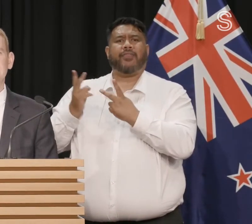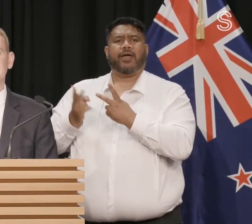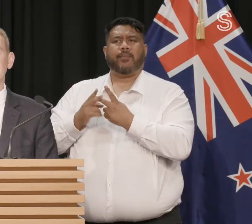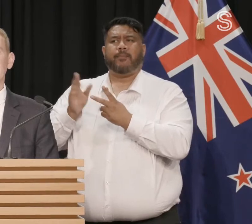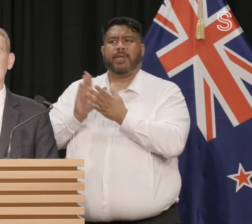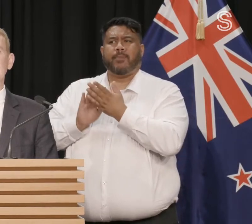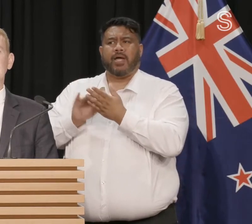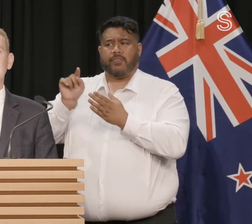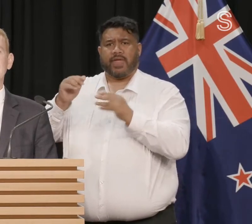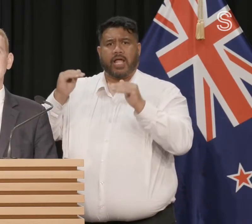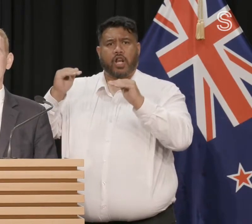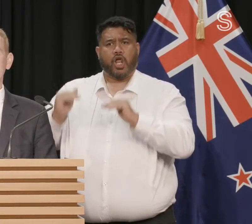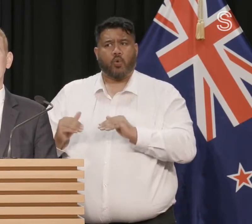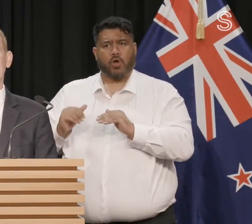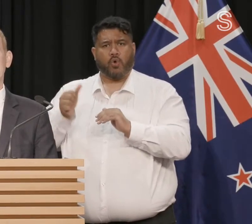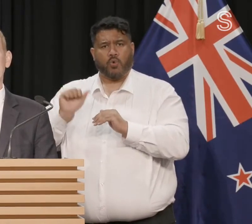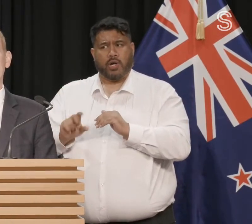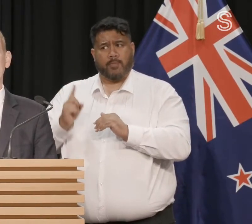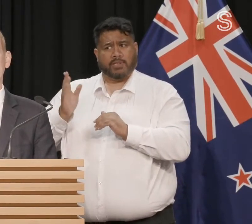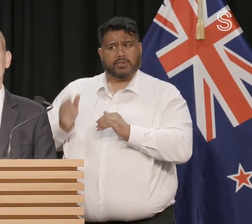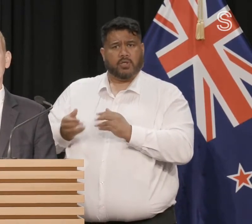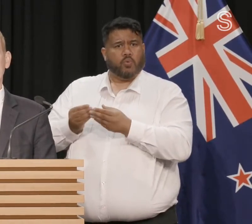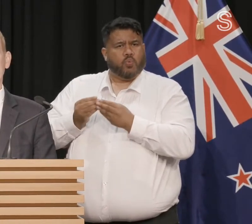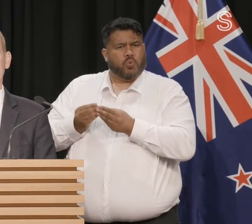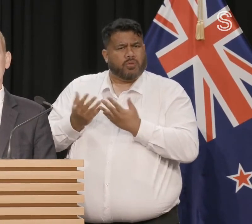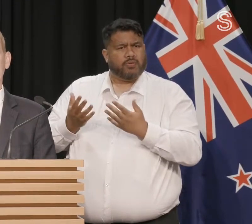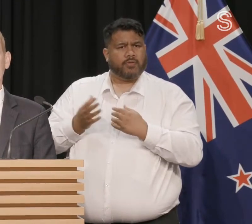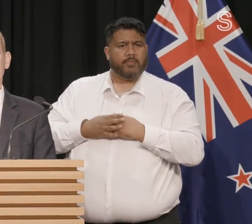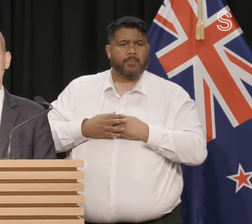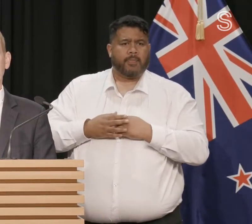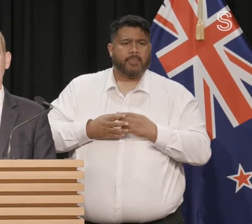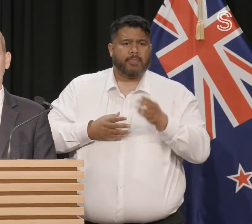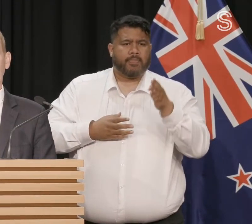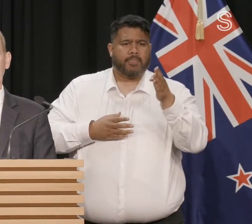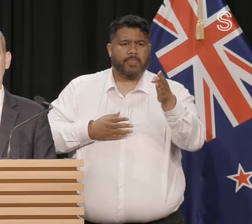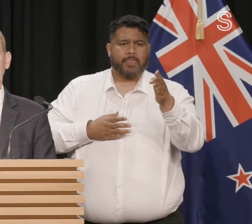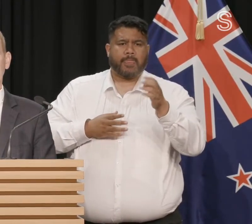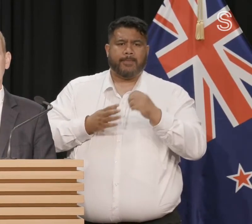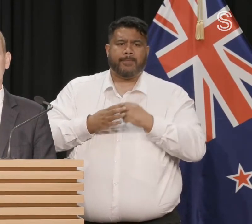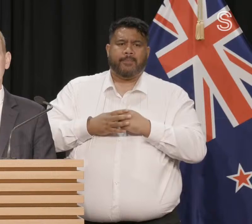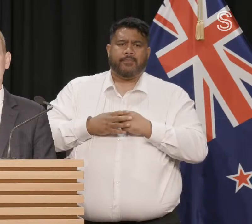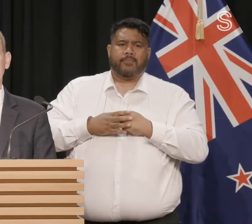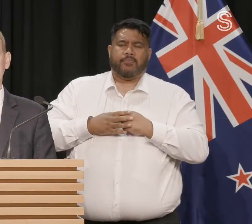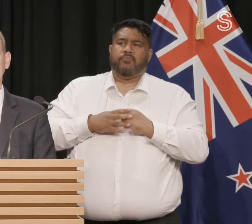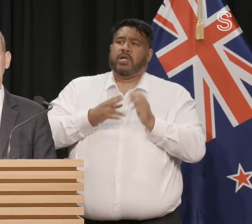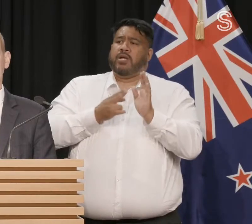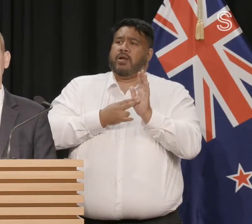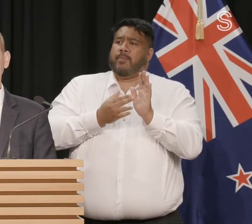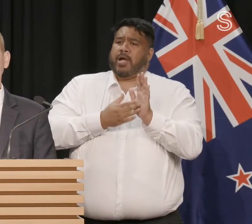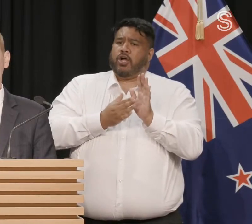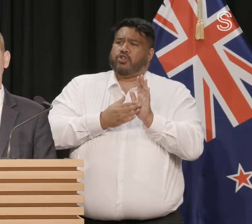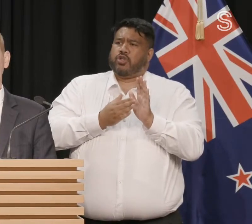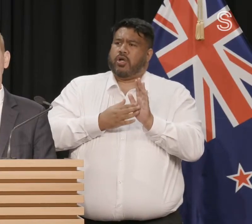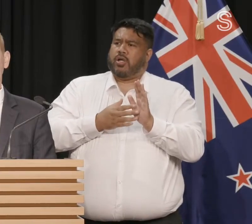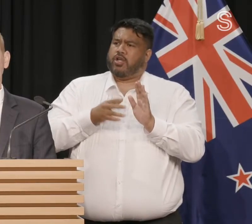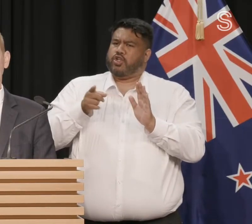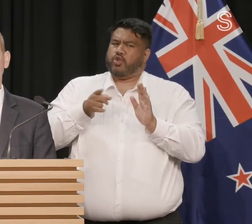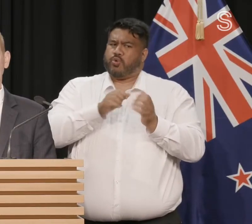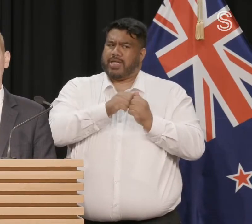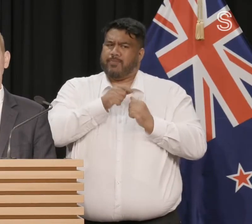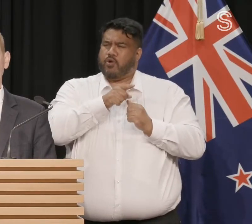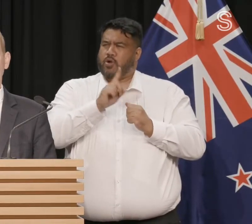shifted. Last year got a lot of heat for not travelling enough, particularly to the Pacific. Why have you kept your own